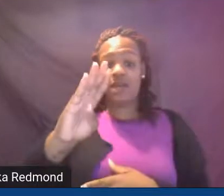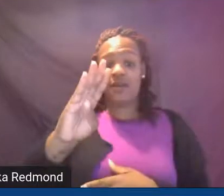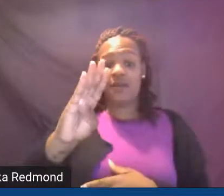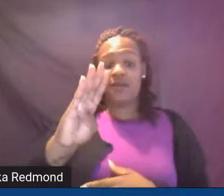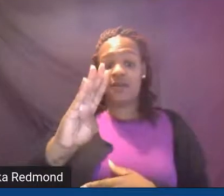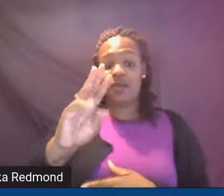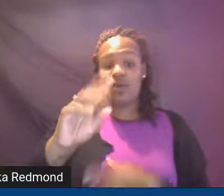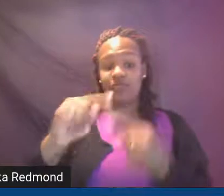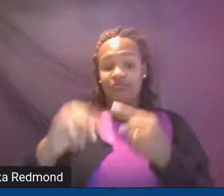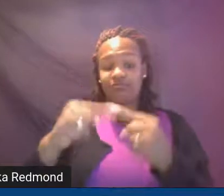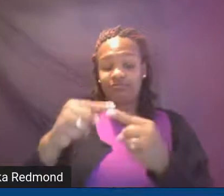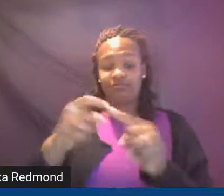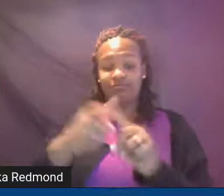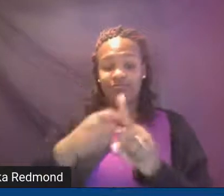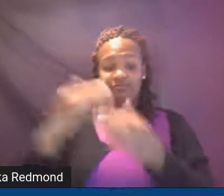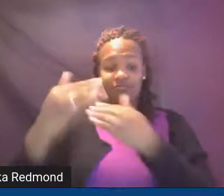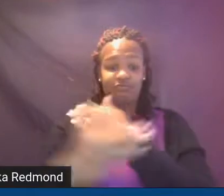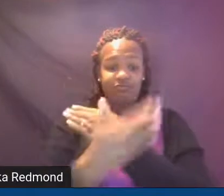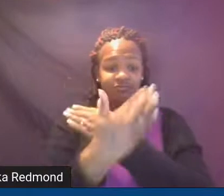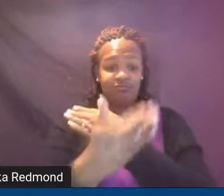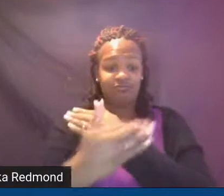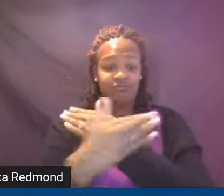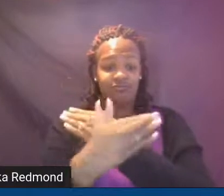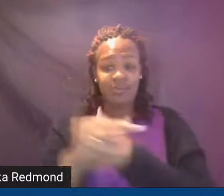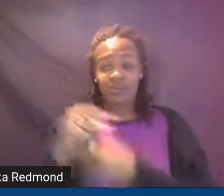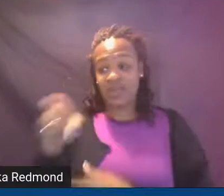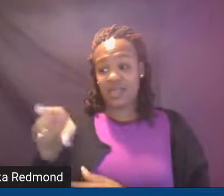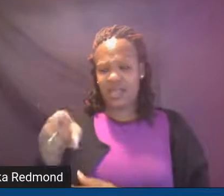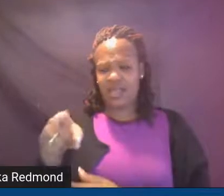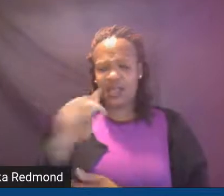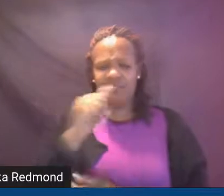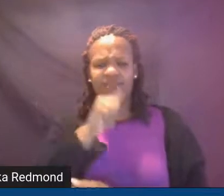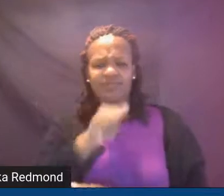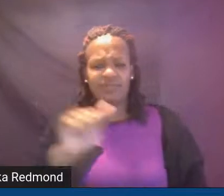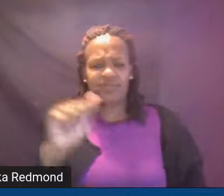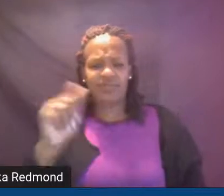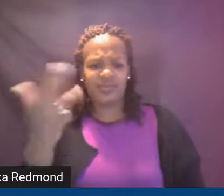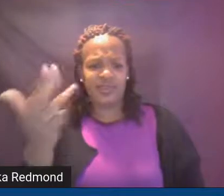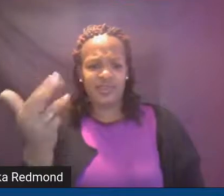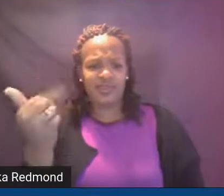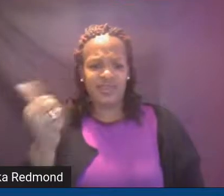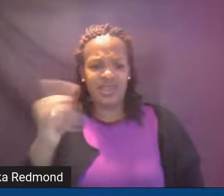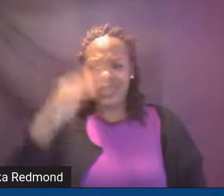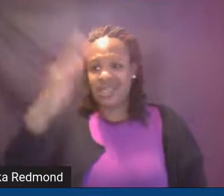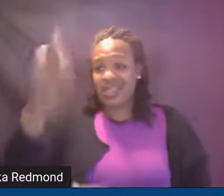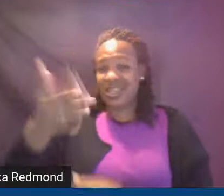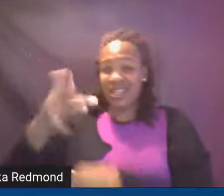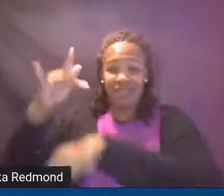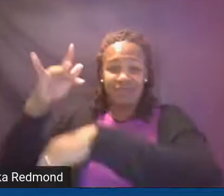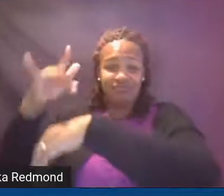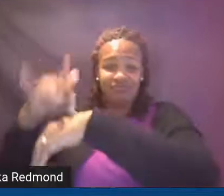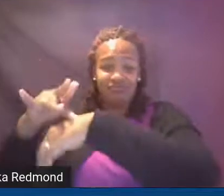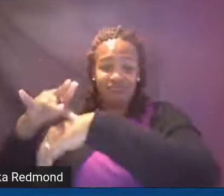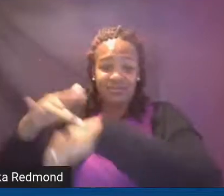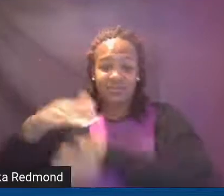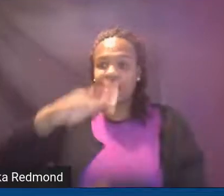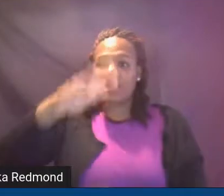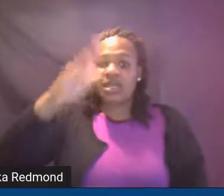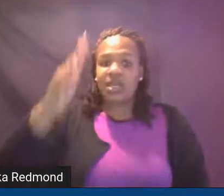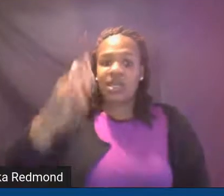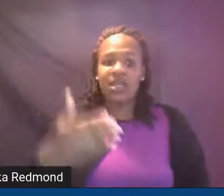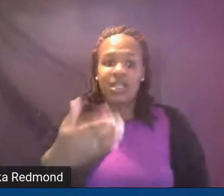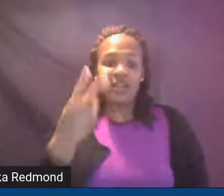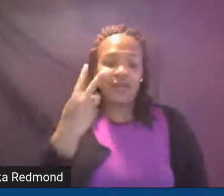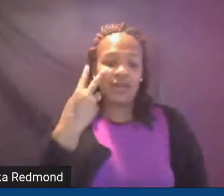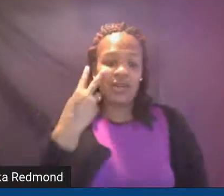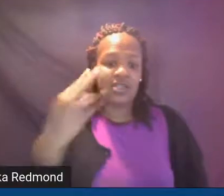4 miles mm-hmm. away from the beach. And he was 13 years old, and he had never been there, never seen the ocean. Wow.